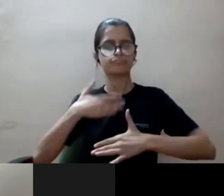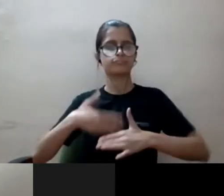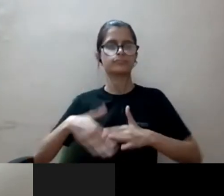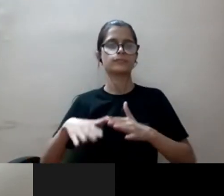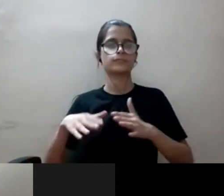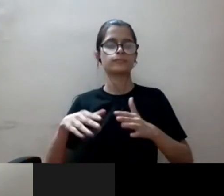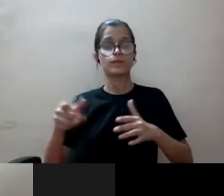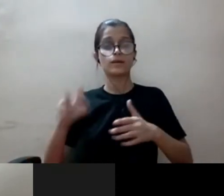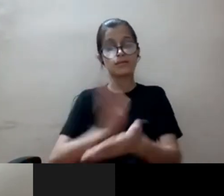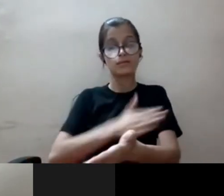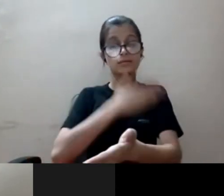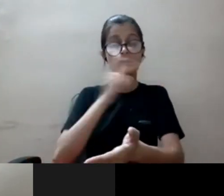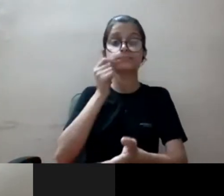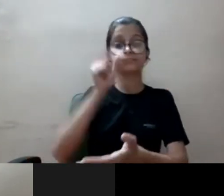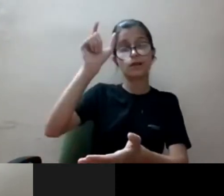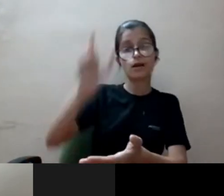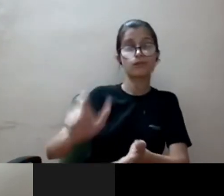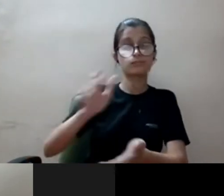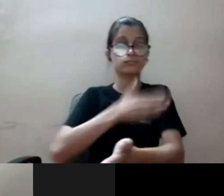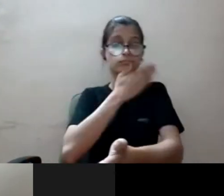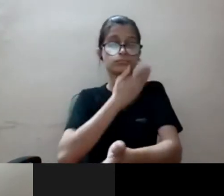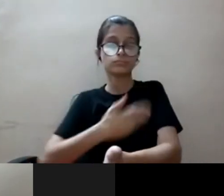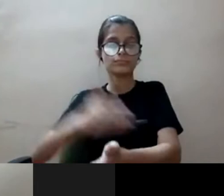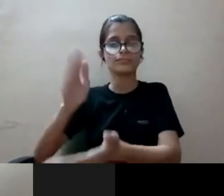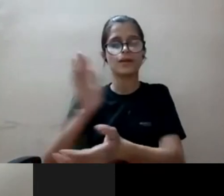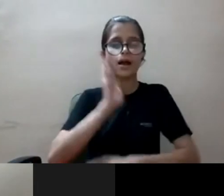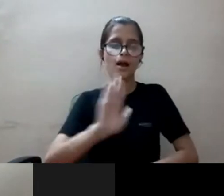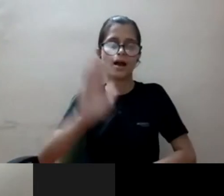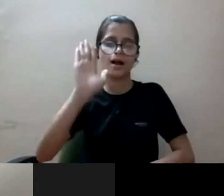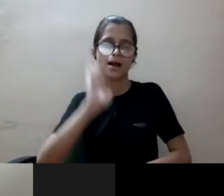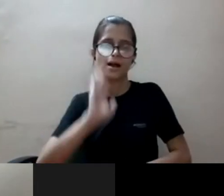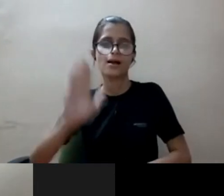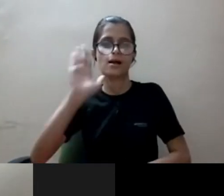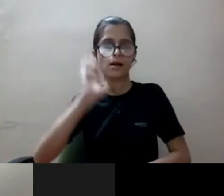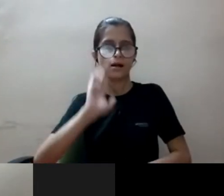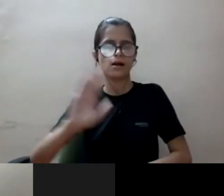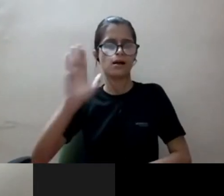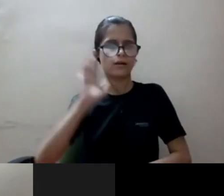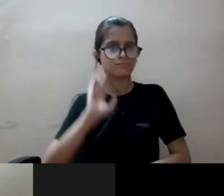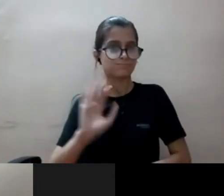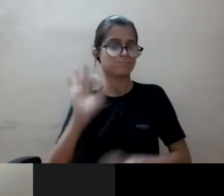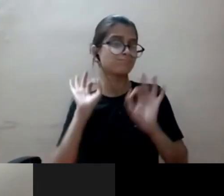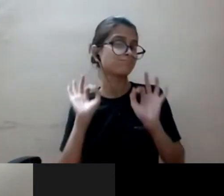he's singing in St. Petersburg, Russia,